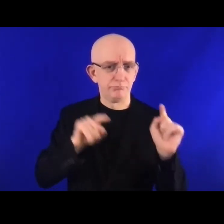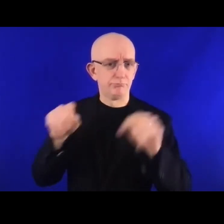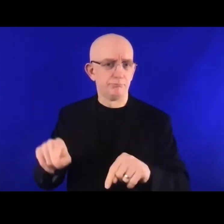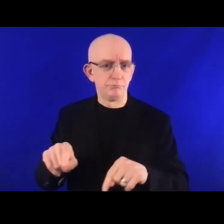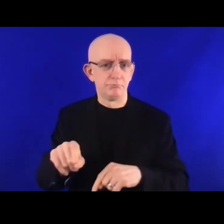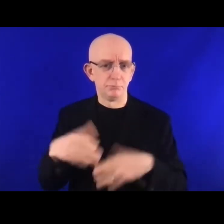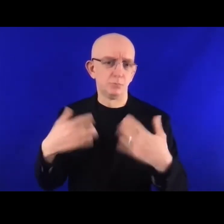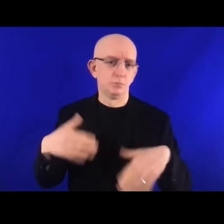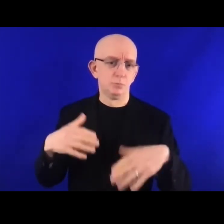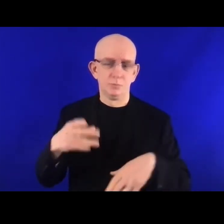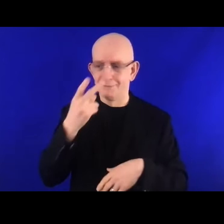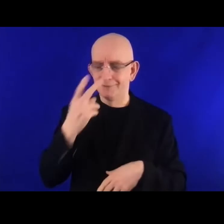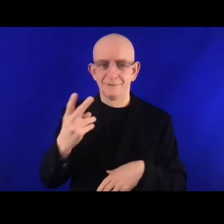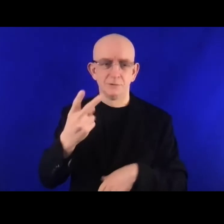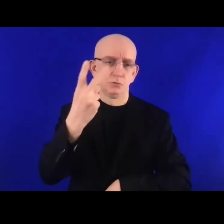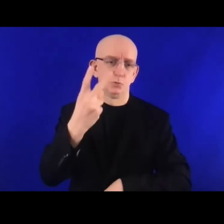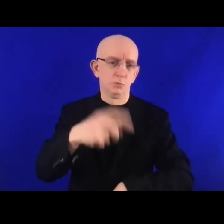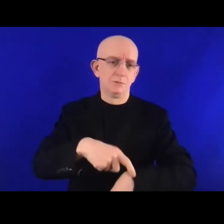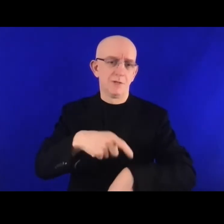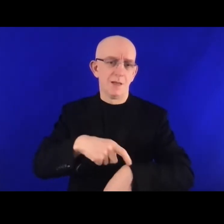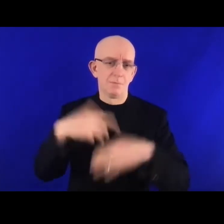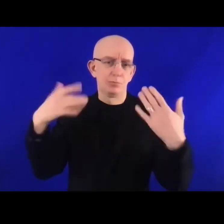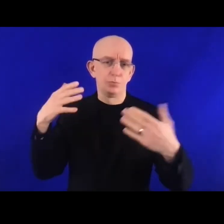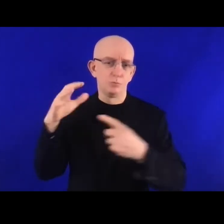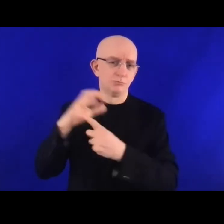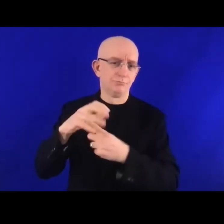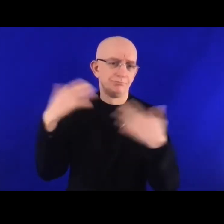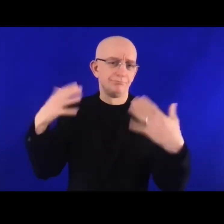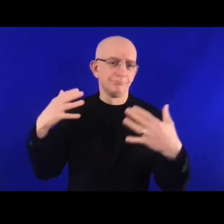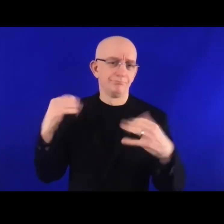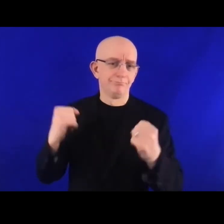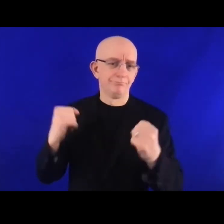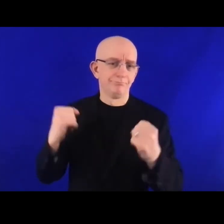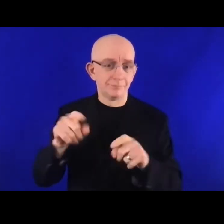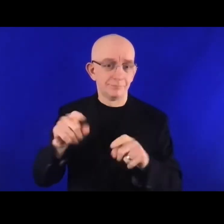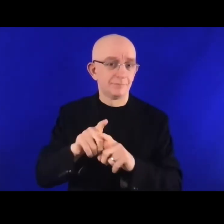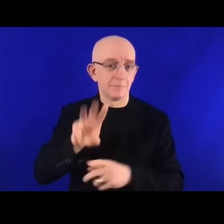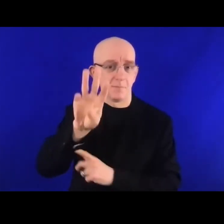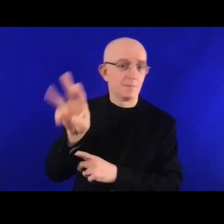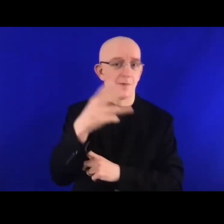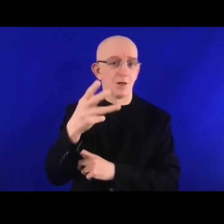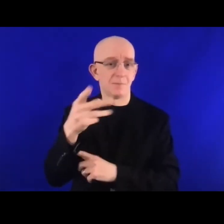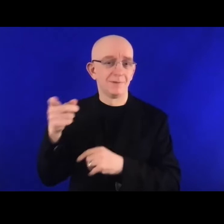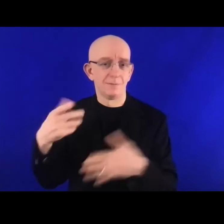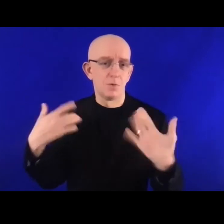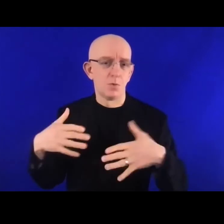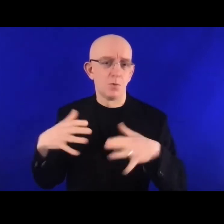but you know, I don't see a lot of fans, a lot of people doesn't watch us. I don't know why that, you know,